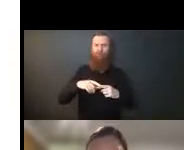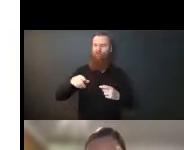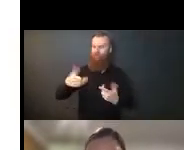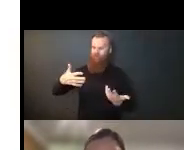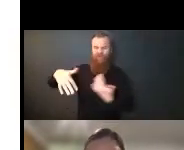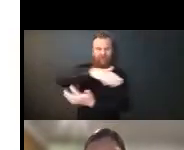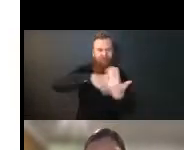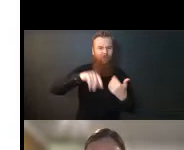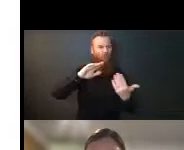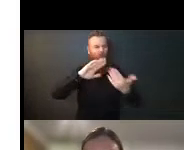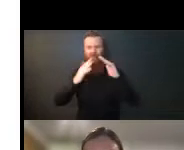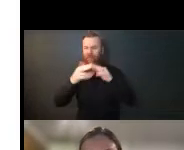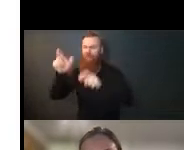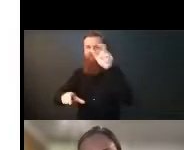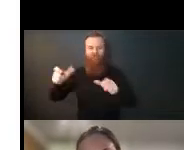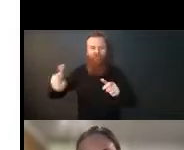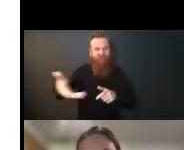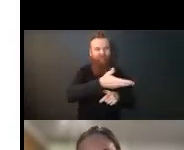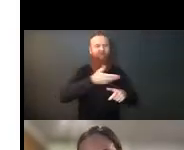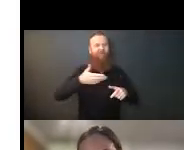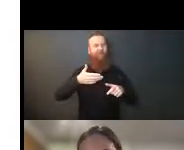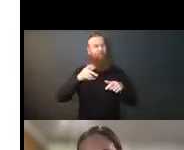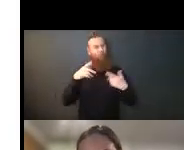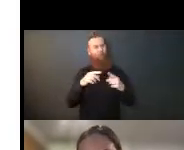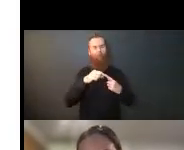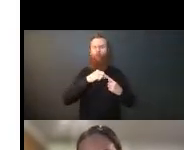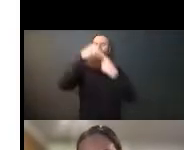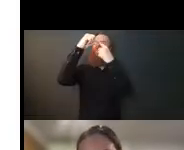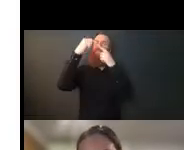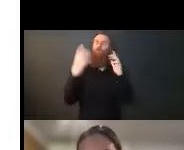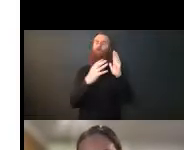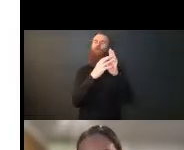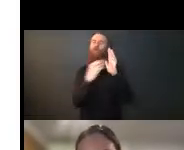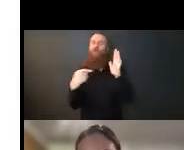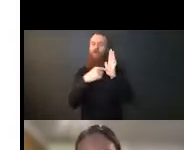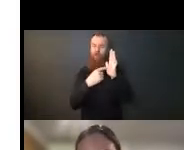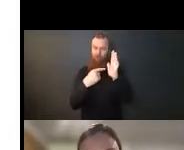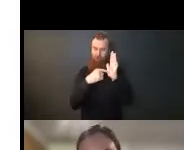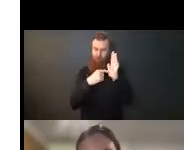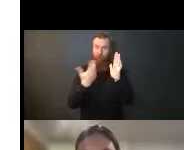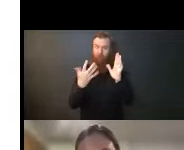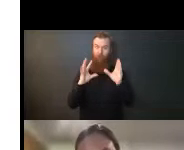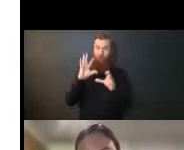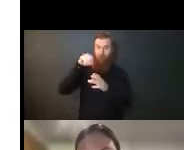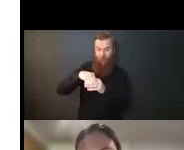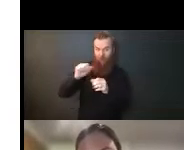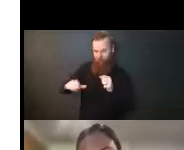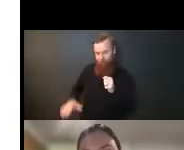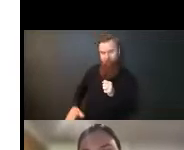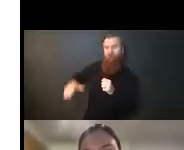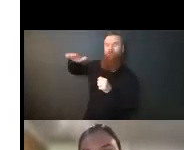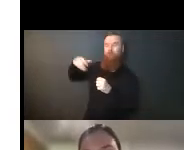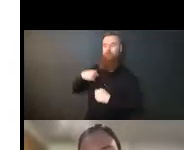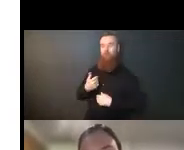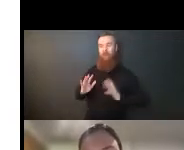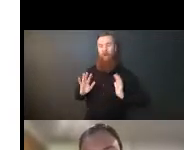familiar with that model, but sort of across all levels of someone's human experience. So sort of at the individual level, community, family,